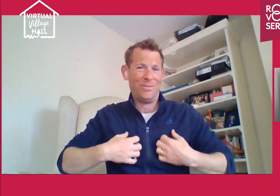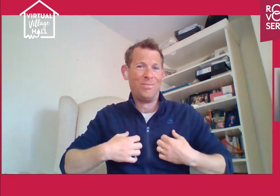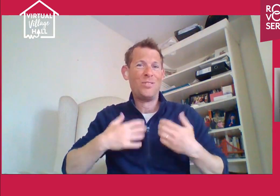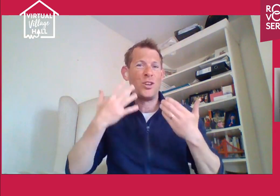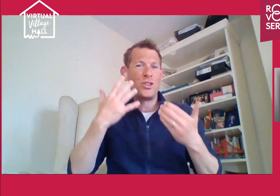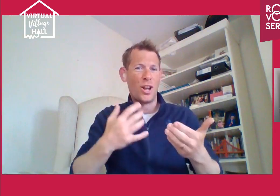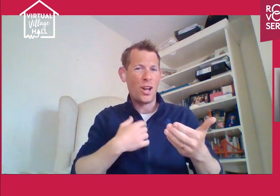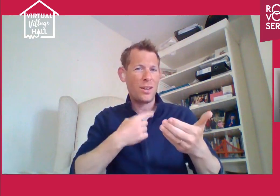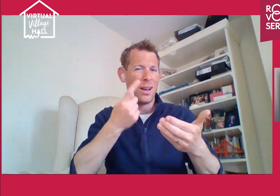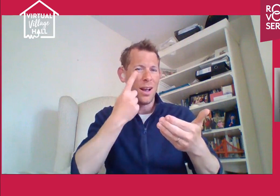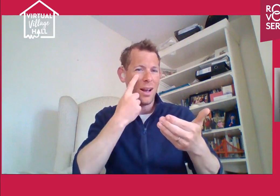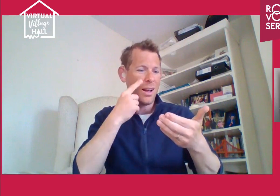Looking really forward to it.